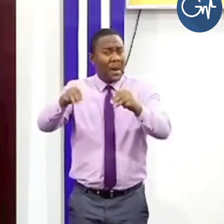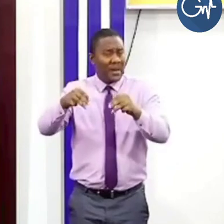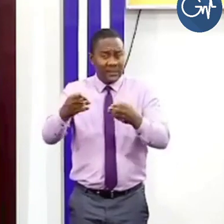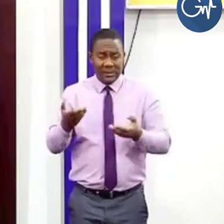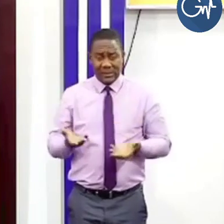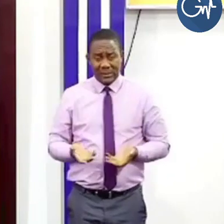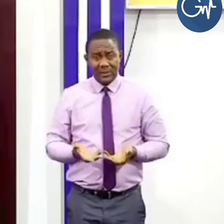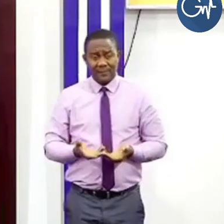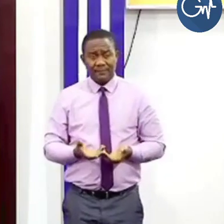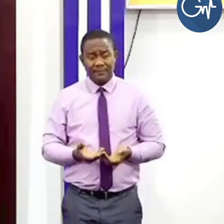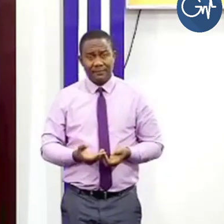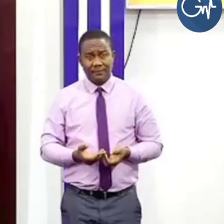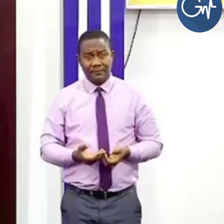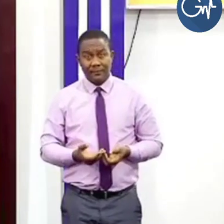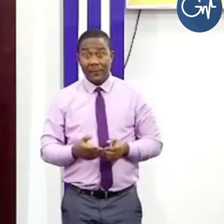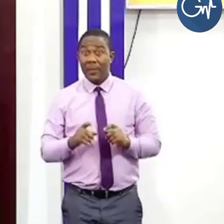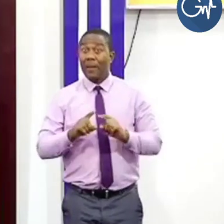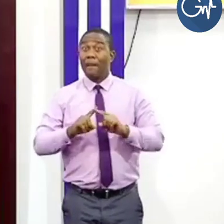owner